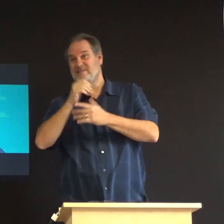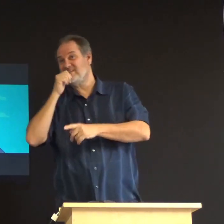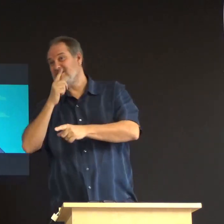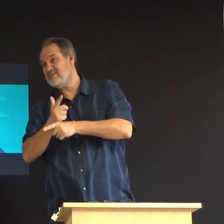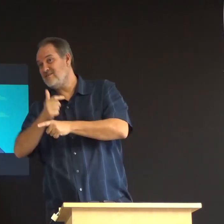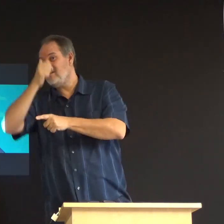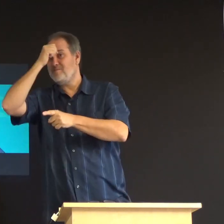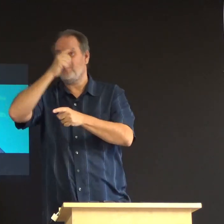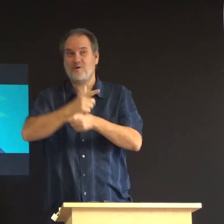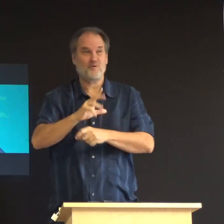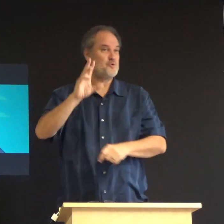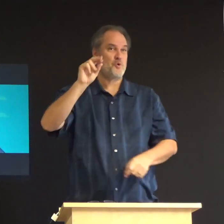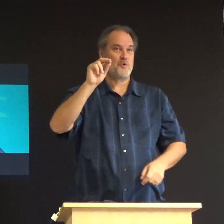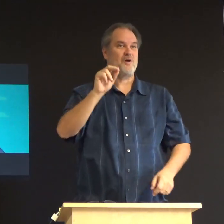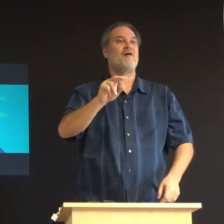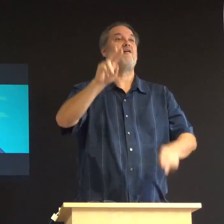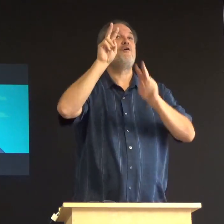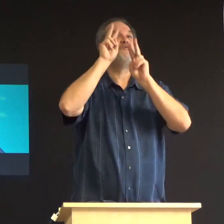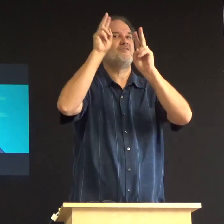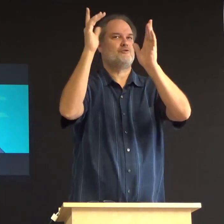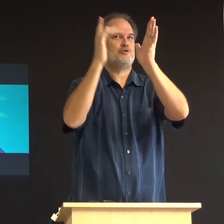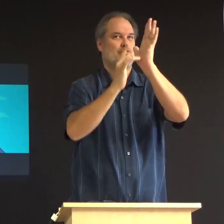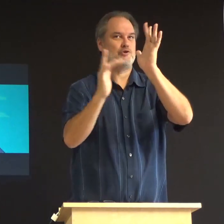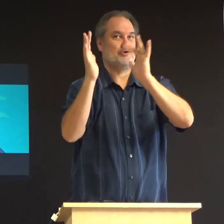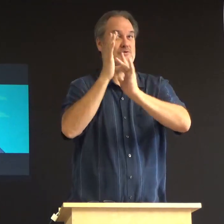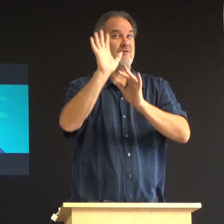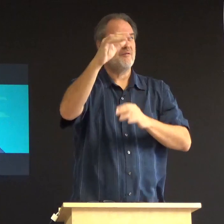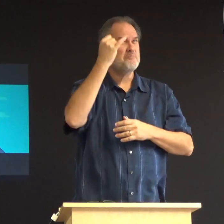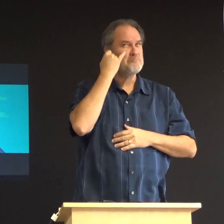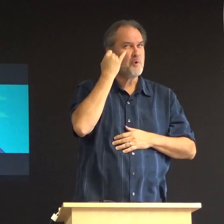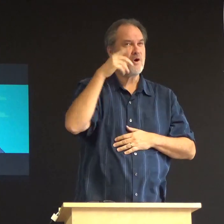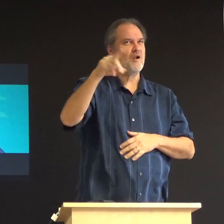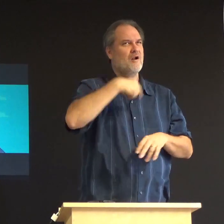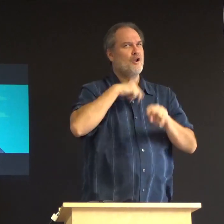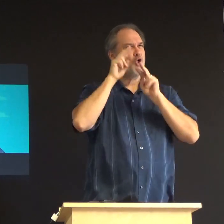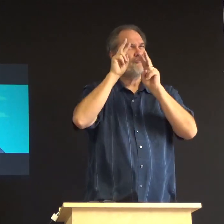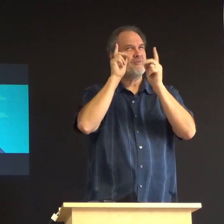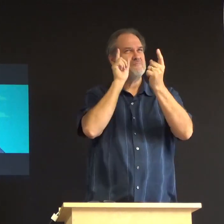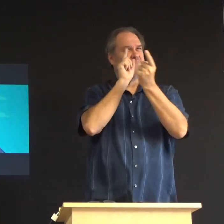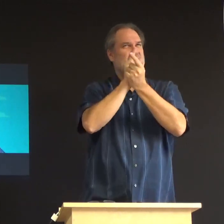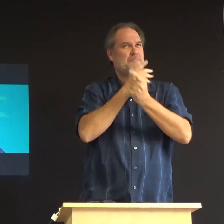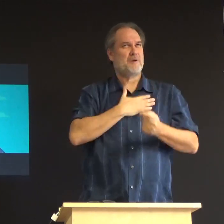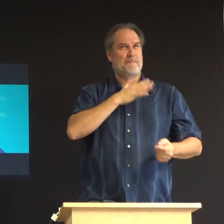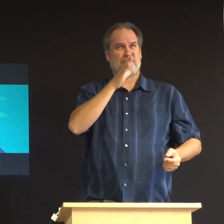your husband or your brother or your sister or whoever. Look forward to heaven with Jesus.